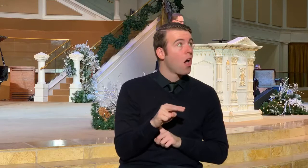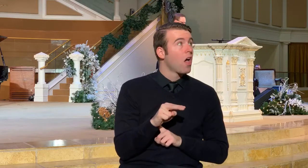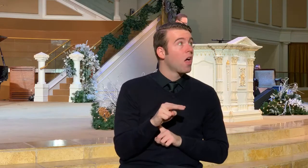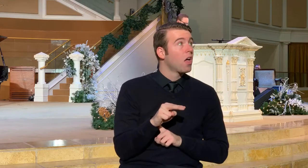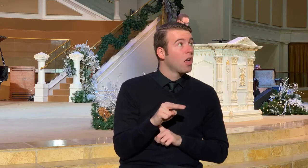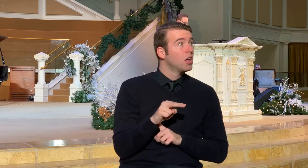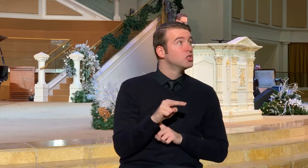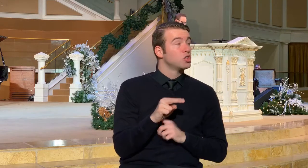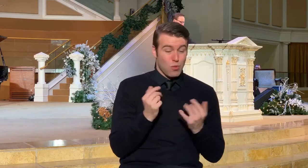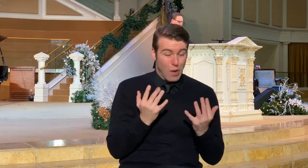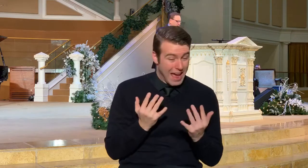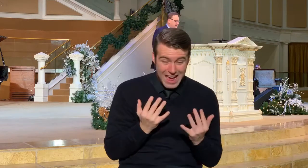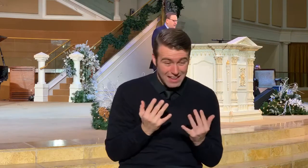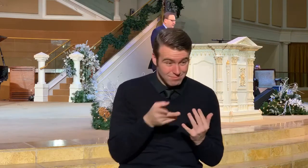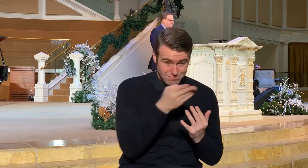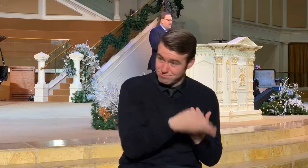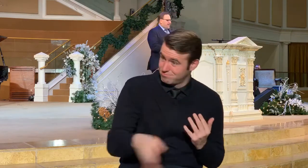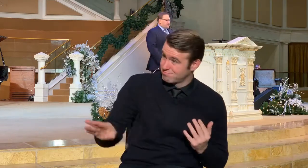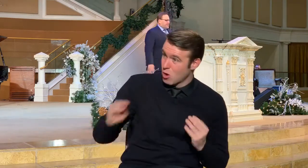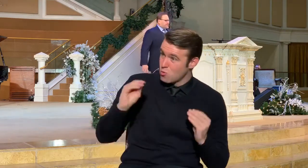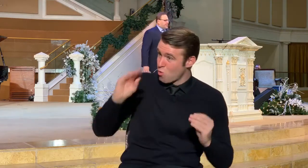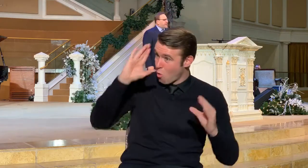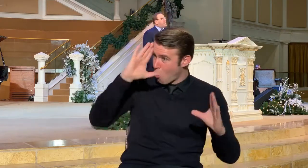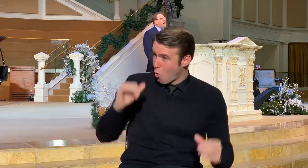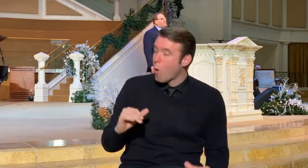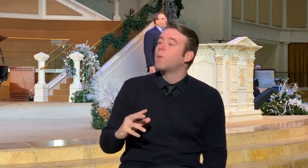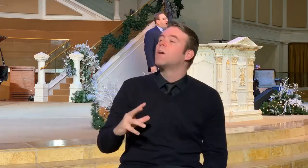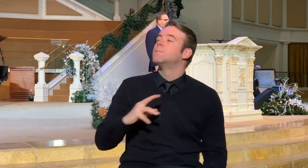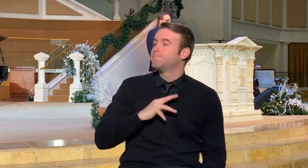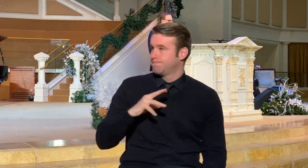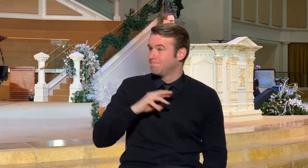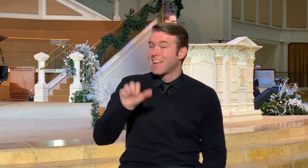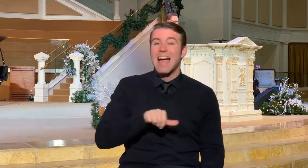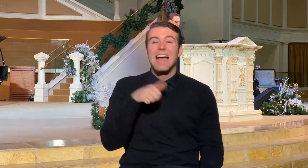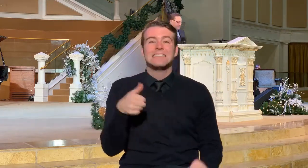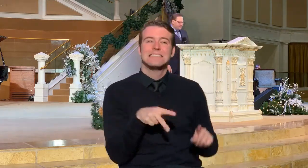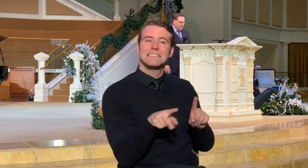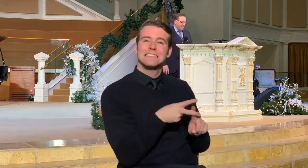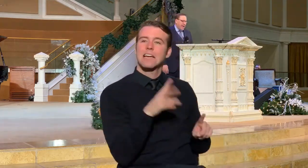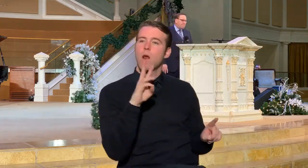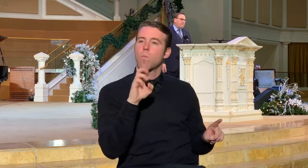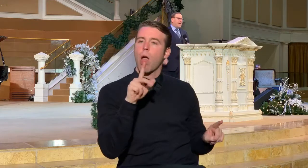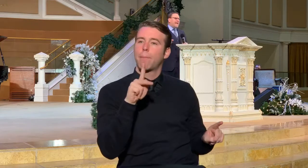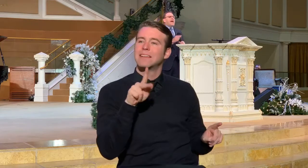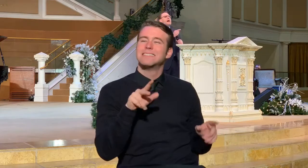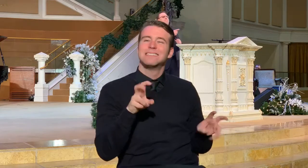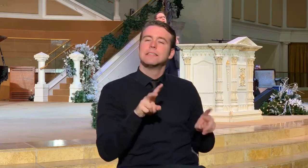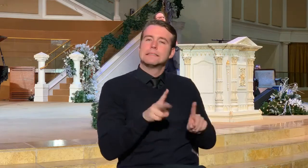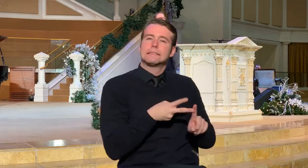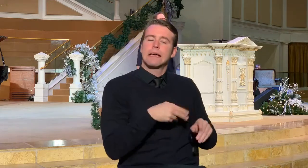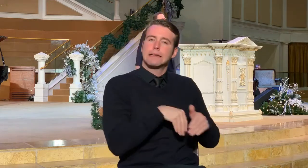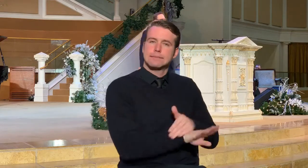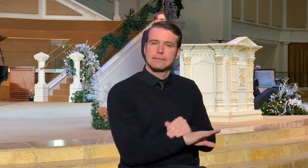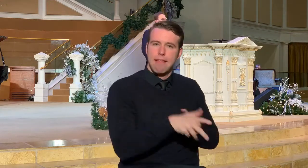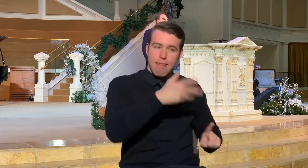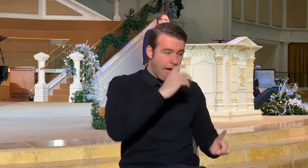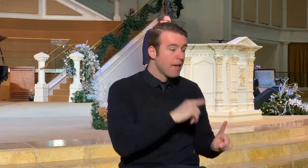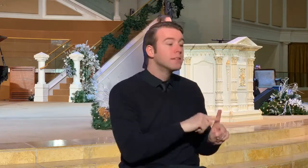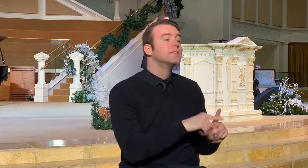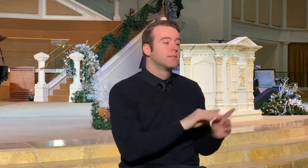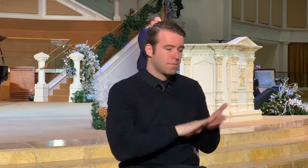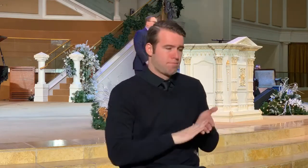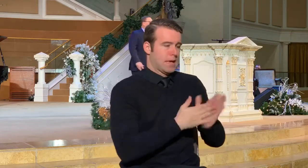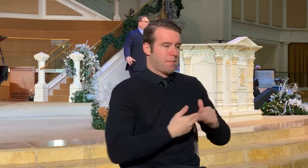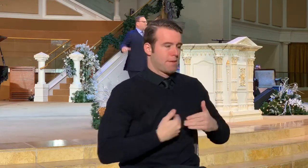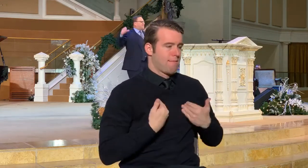was lost, then she took another of her whelps and made him a young